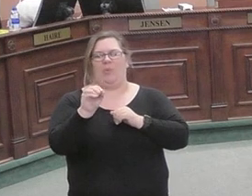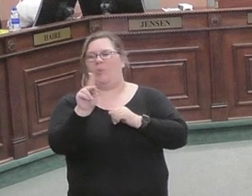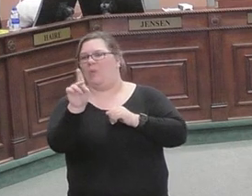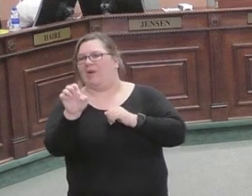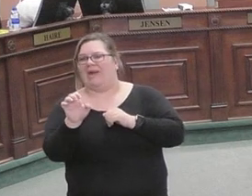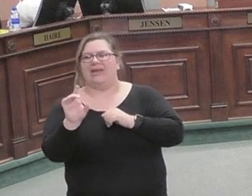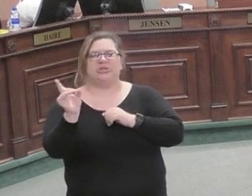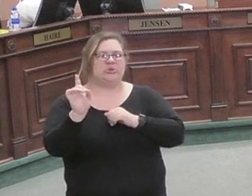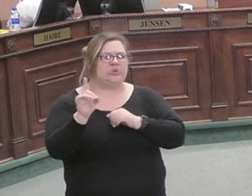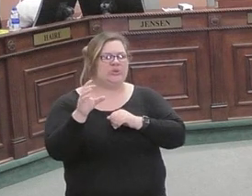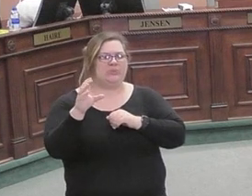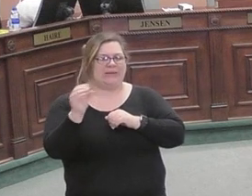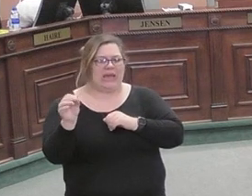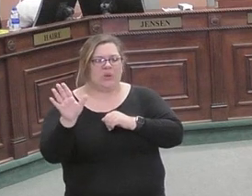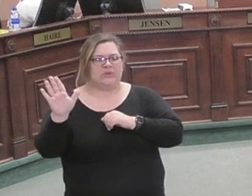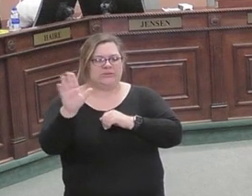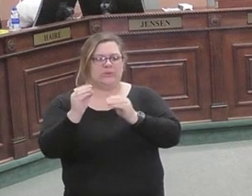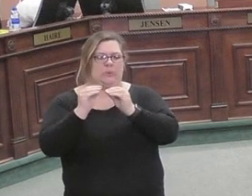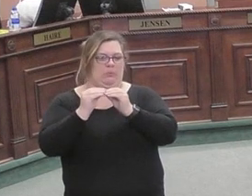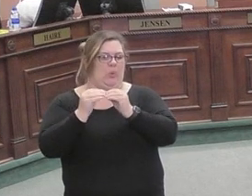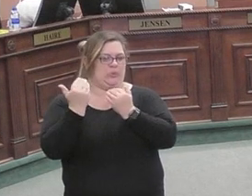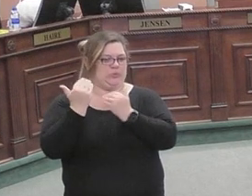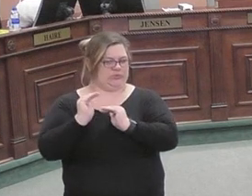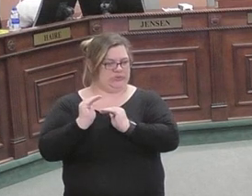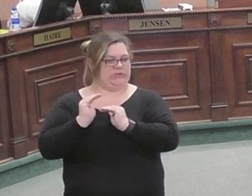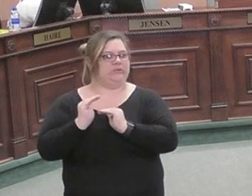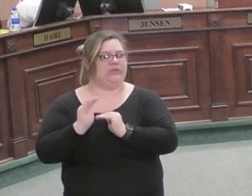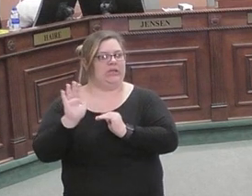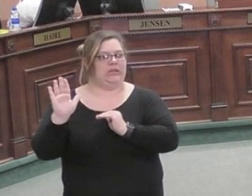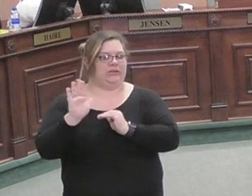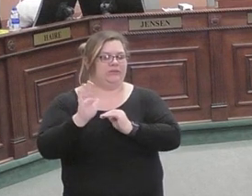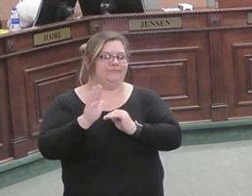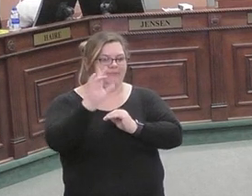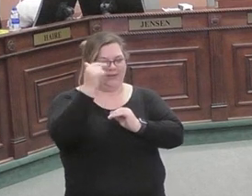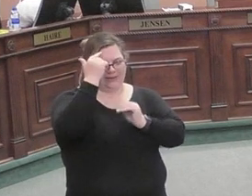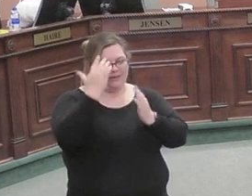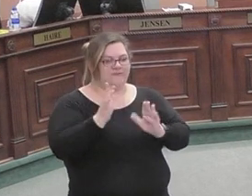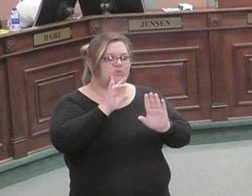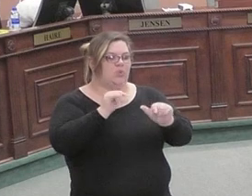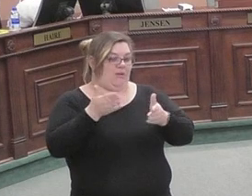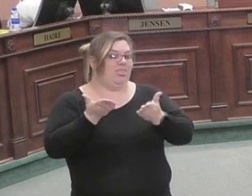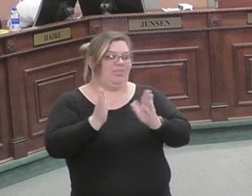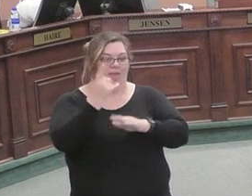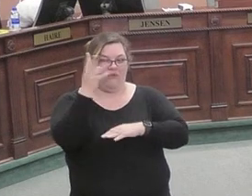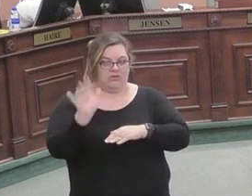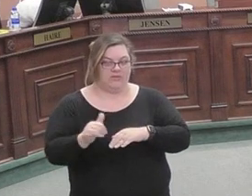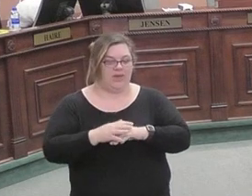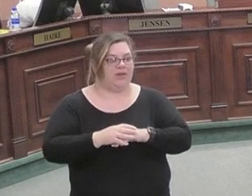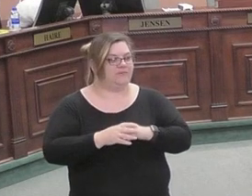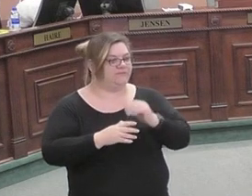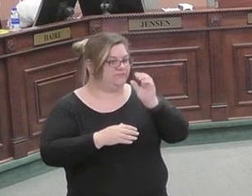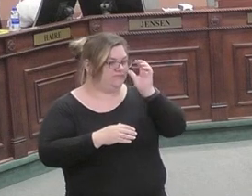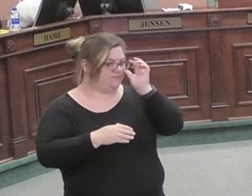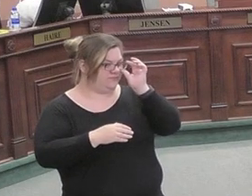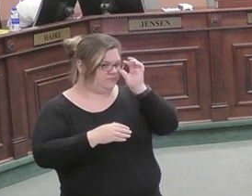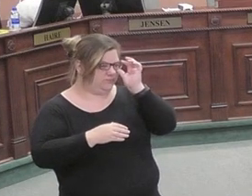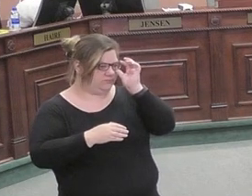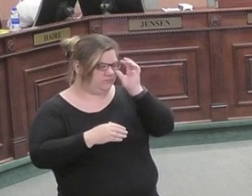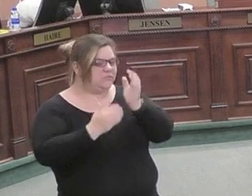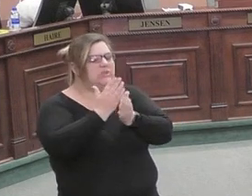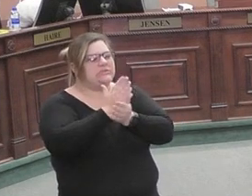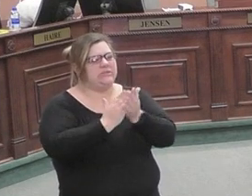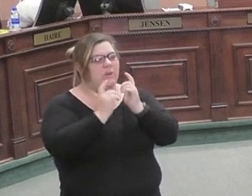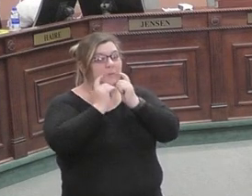little more restrictive, and his order did allow for that on the local level. Some of the larger cities like Raleigh and Charlotte and